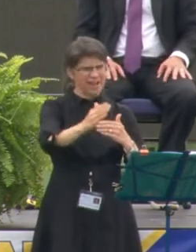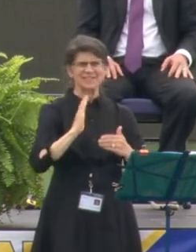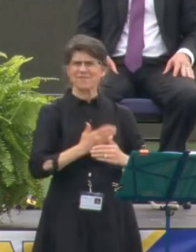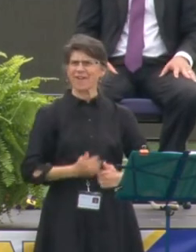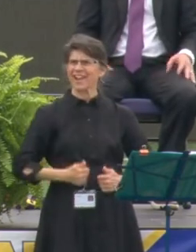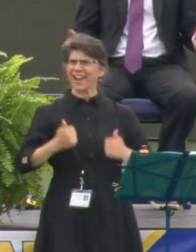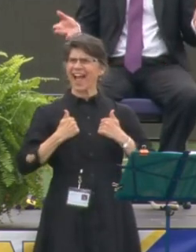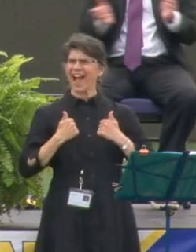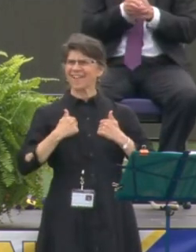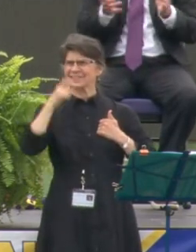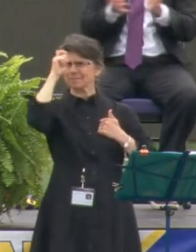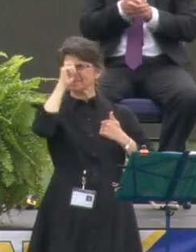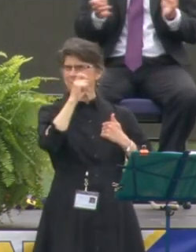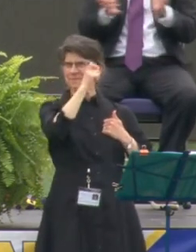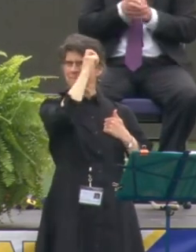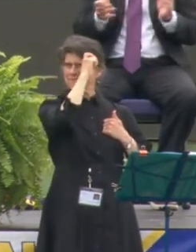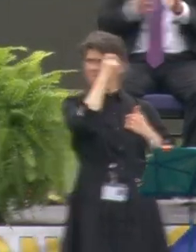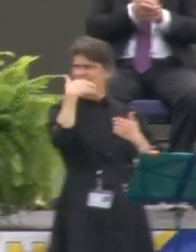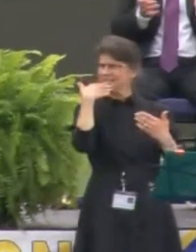lives. Thank you.